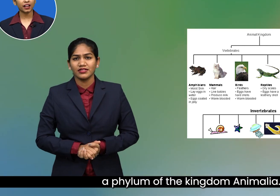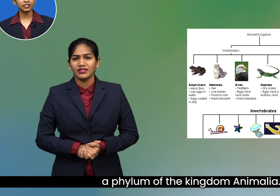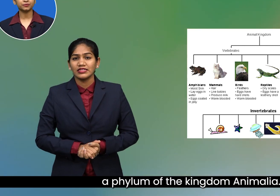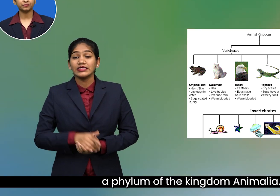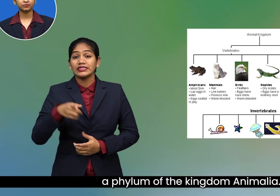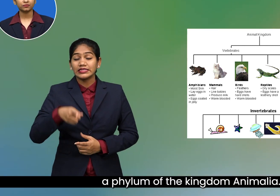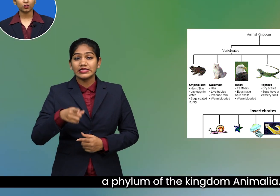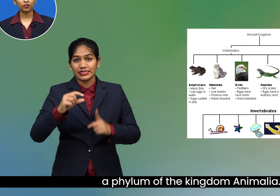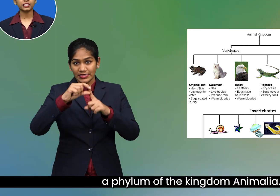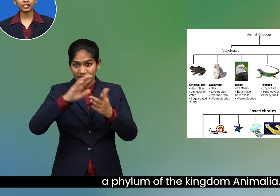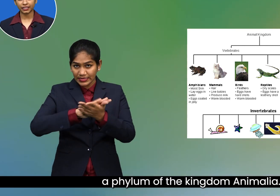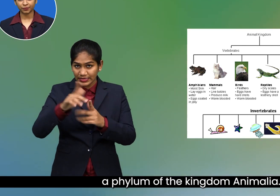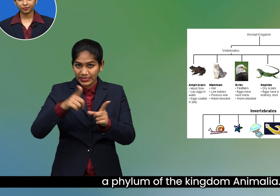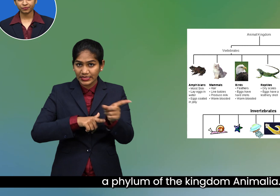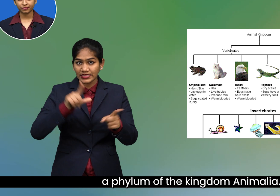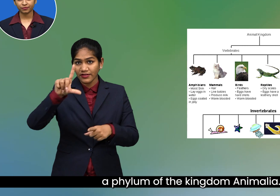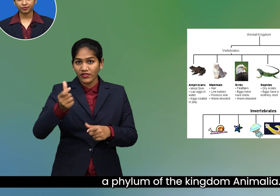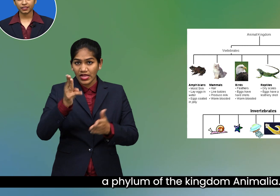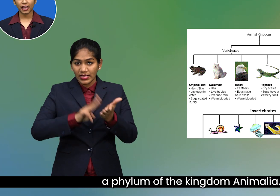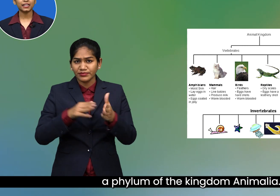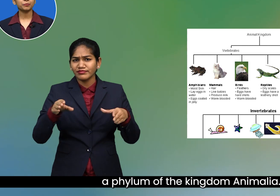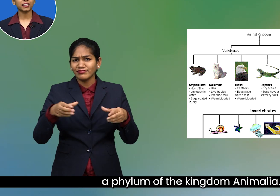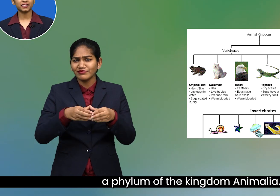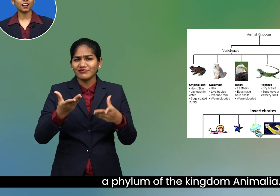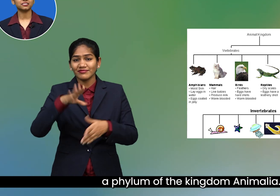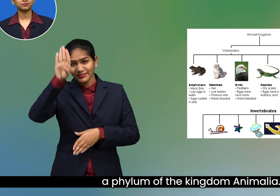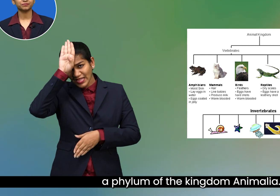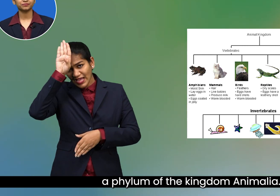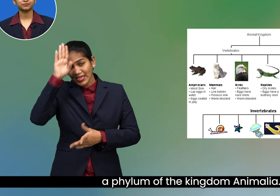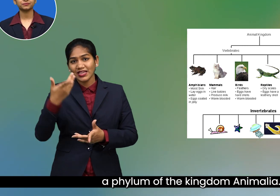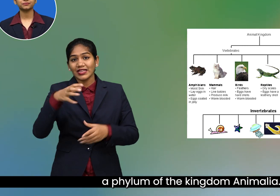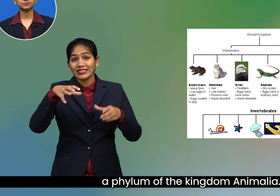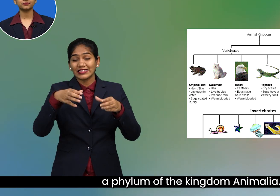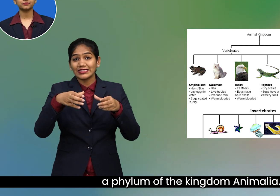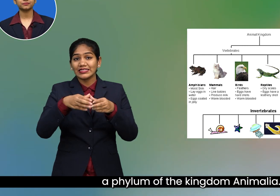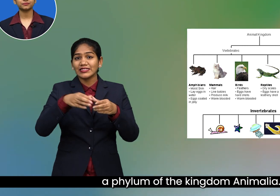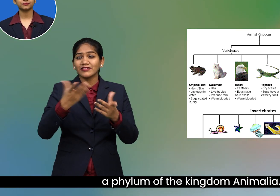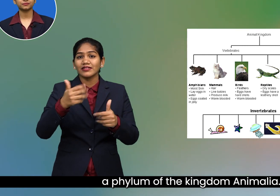A phylum of the kingdom Animalia.